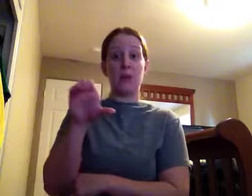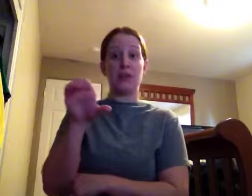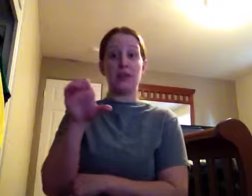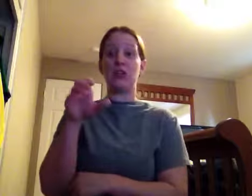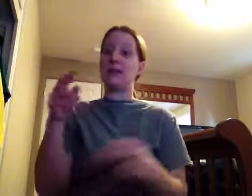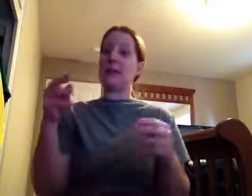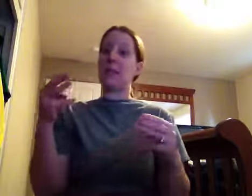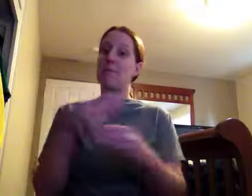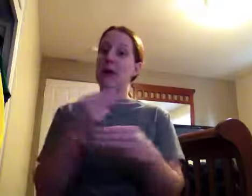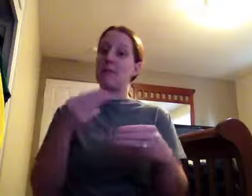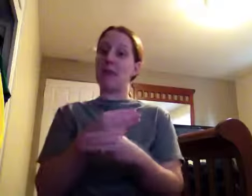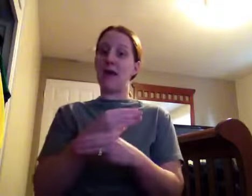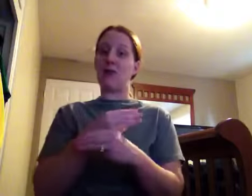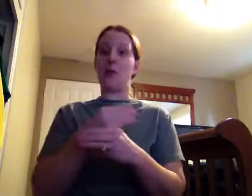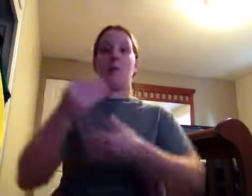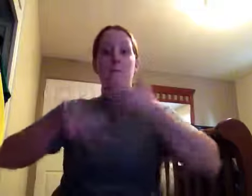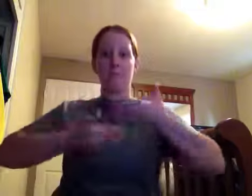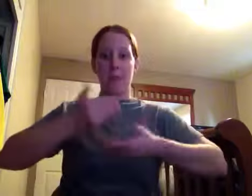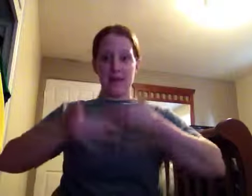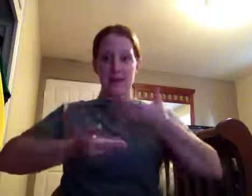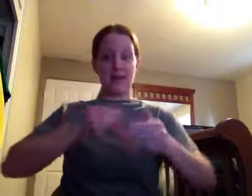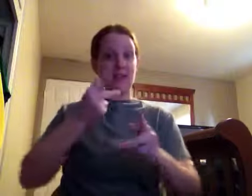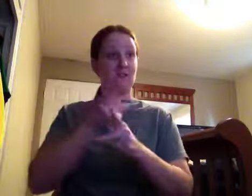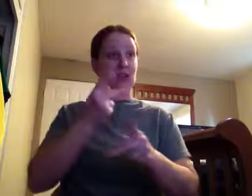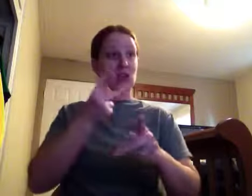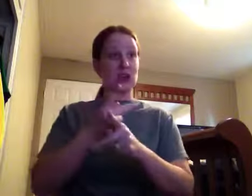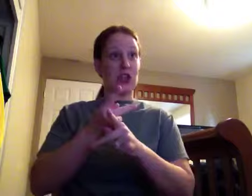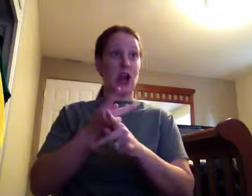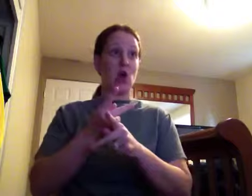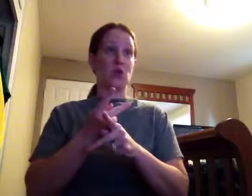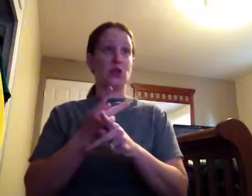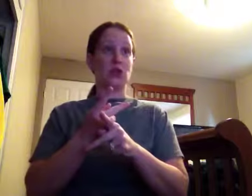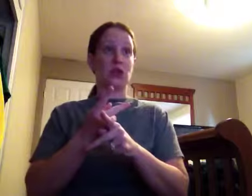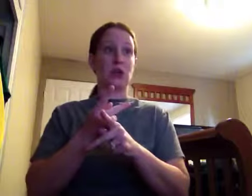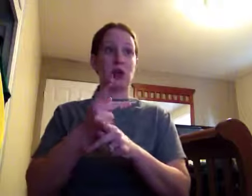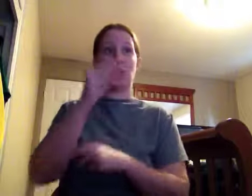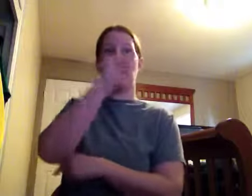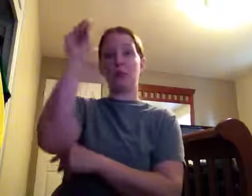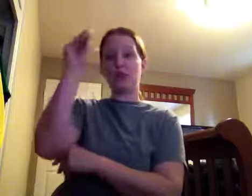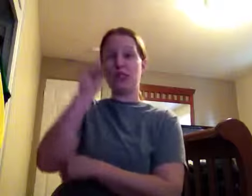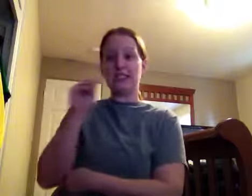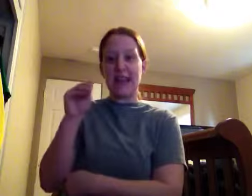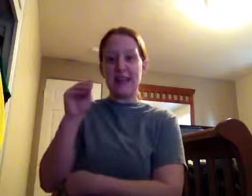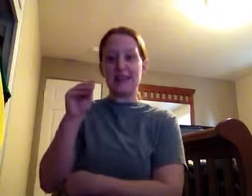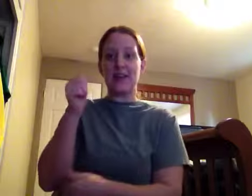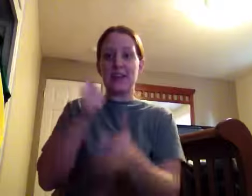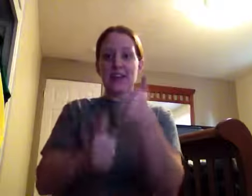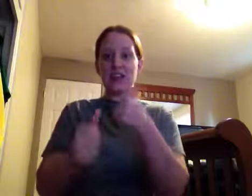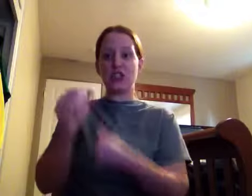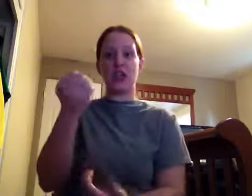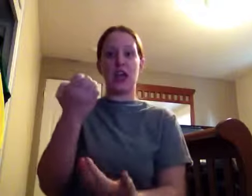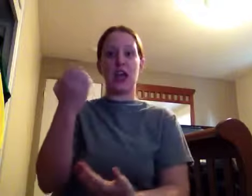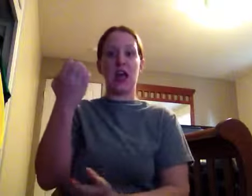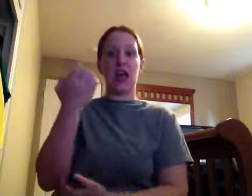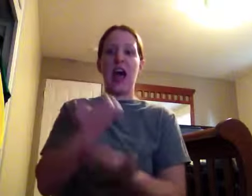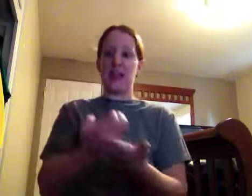determine the percent of each element by mass, just like going to the post office in a compound. And so if you look, this is part over the whole times